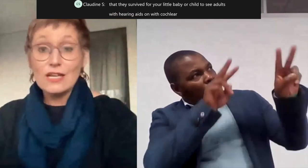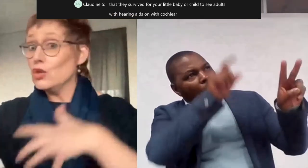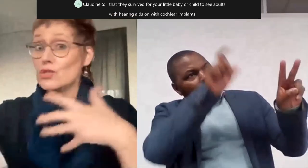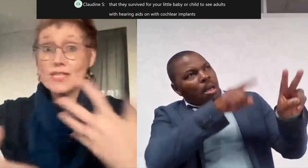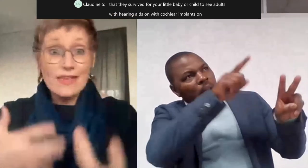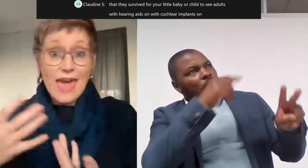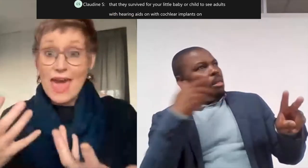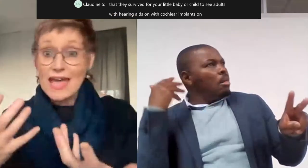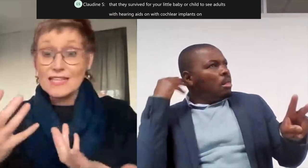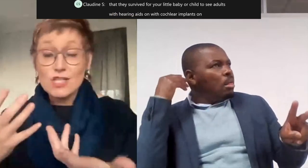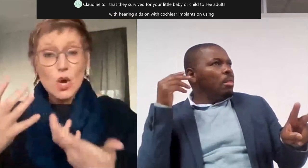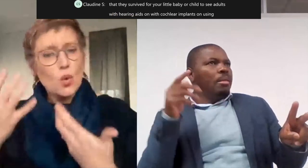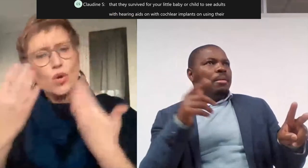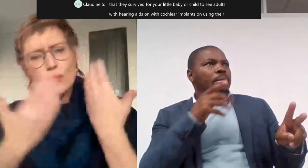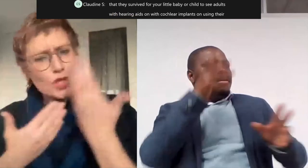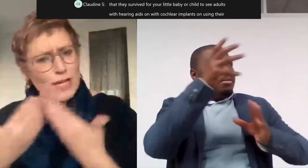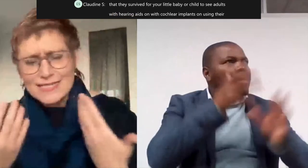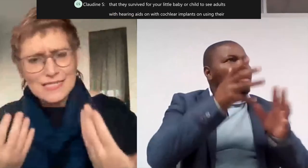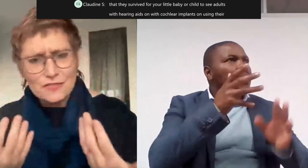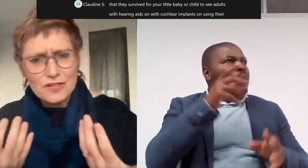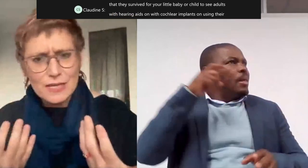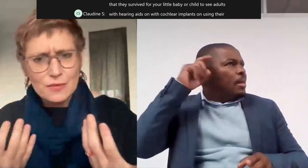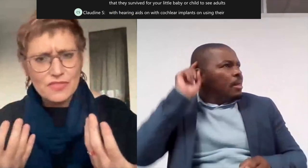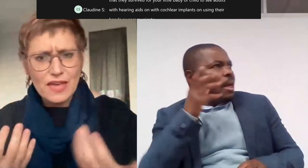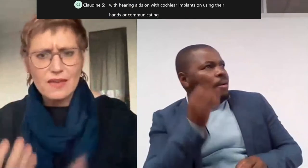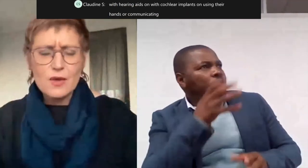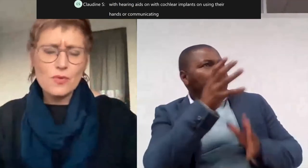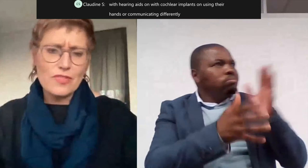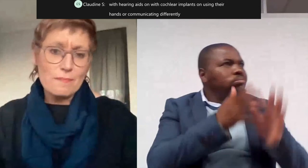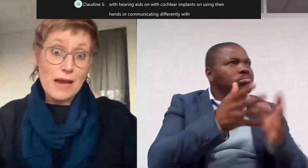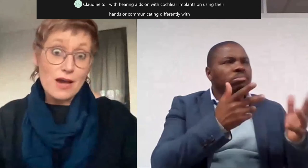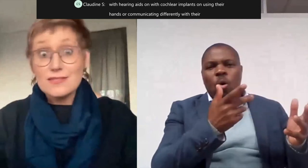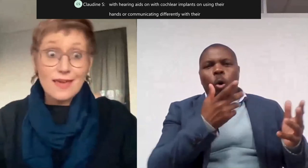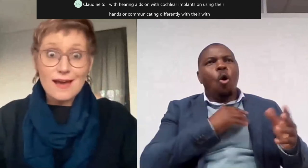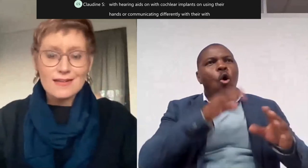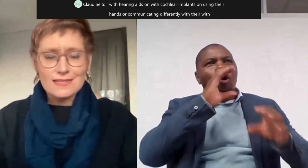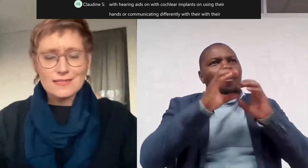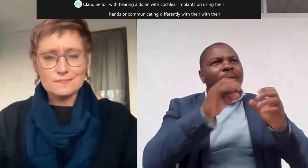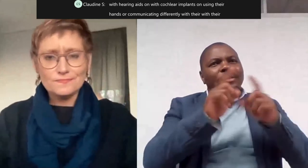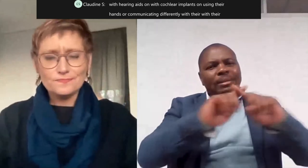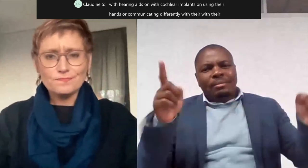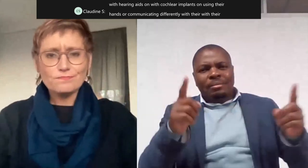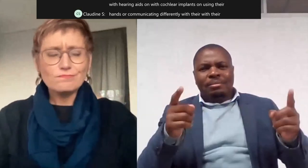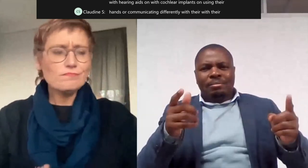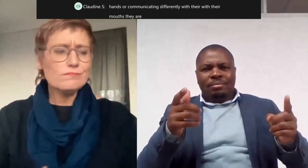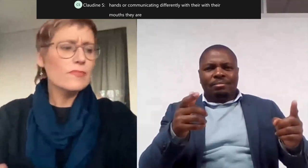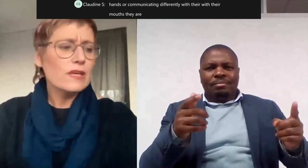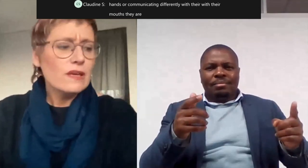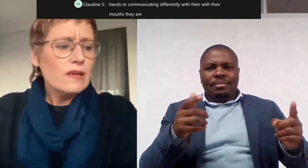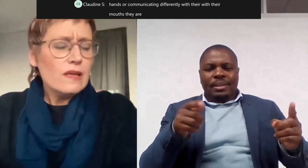on, using their hands or communicating differently with their mouths, their eyes.